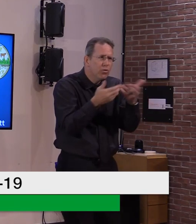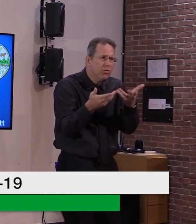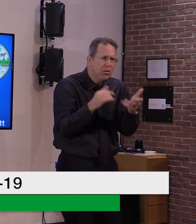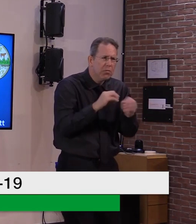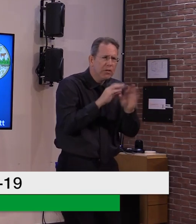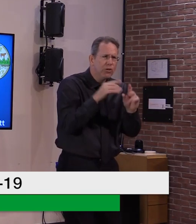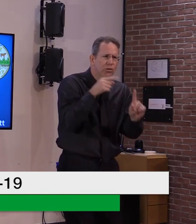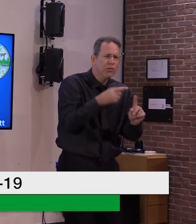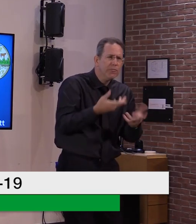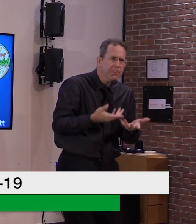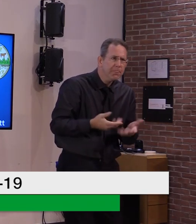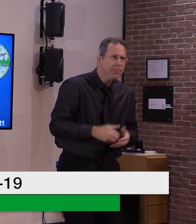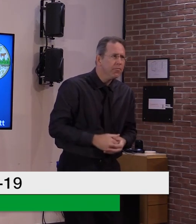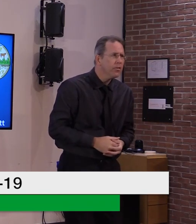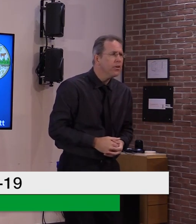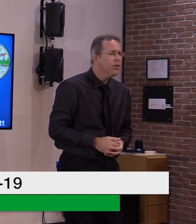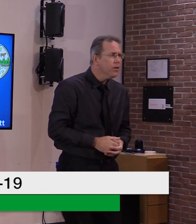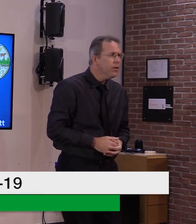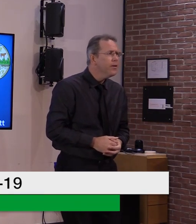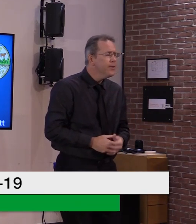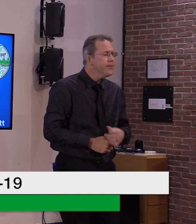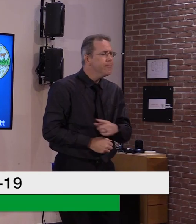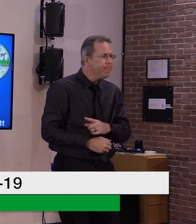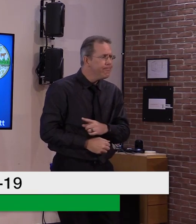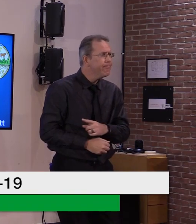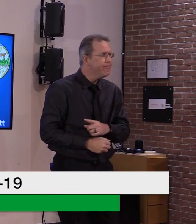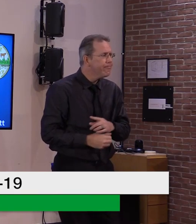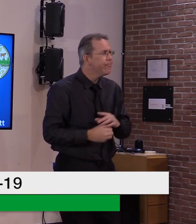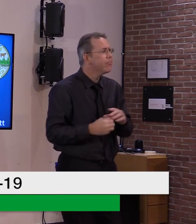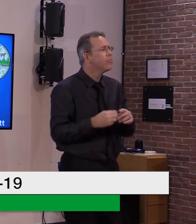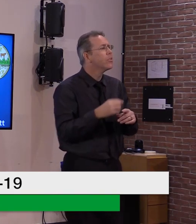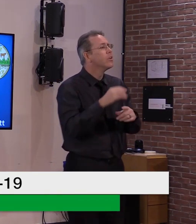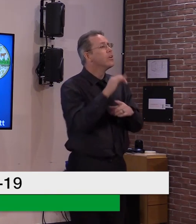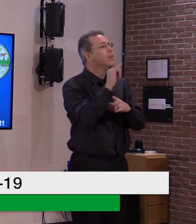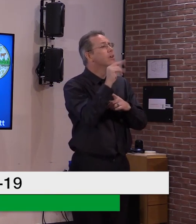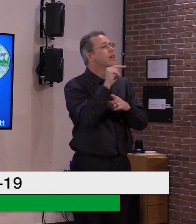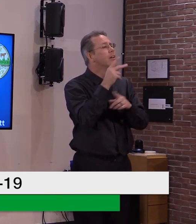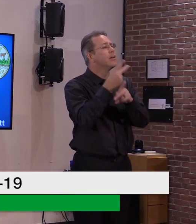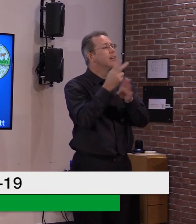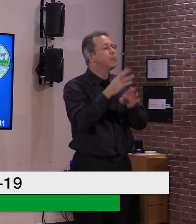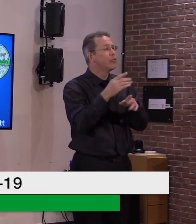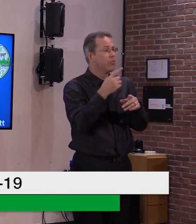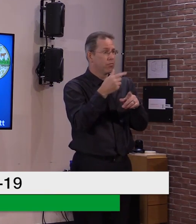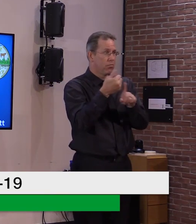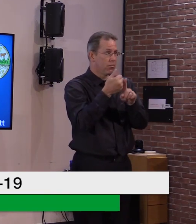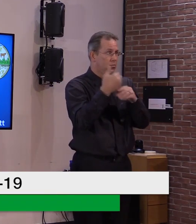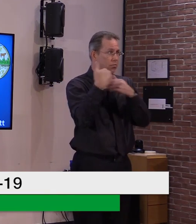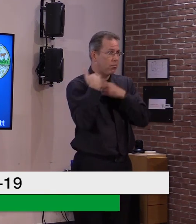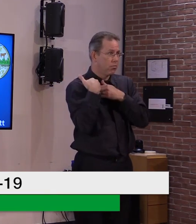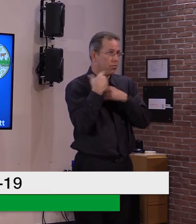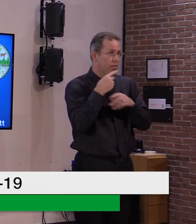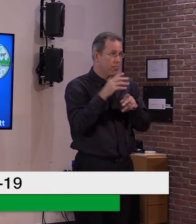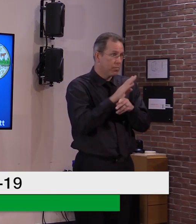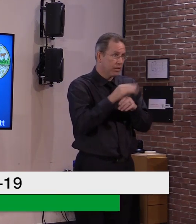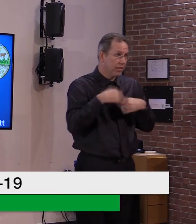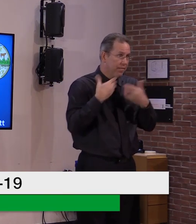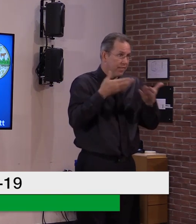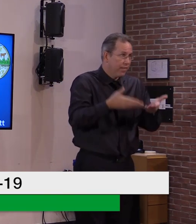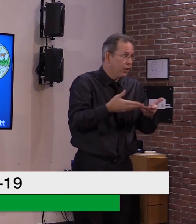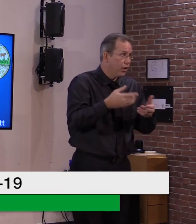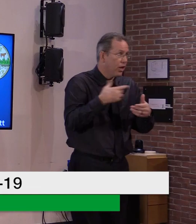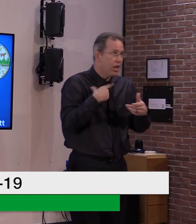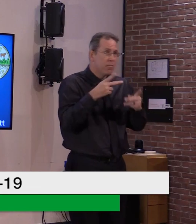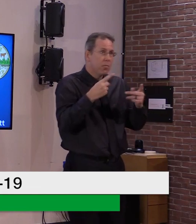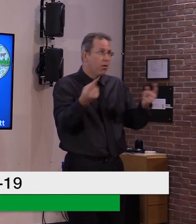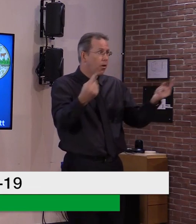we don't have to worry about these separate hospitals this is what they do this is this is what they offer as their employment um people that